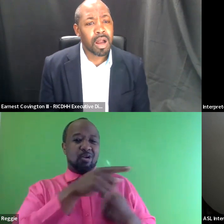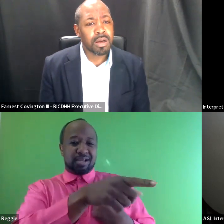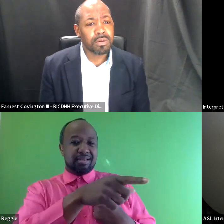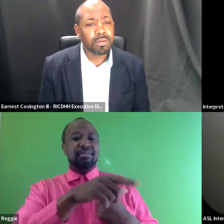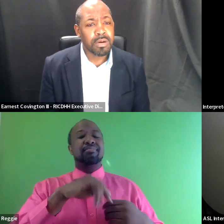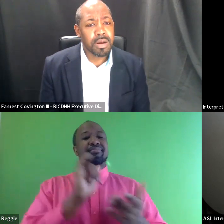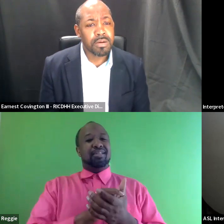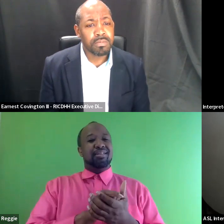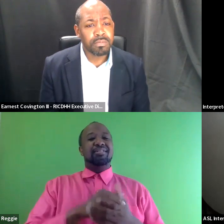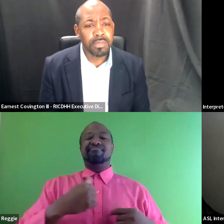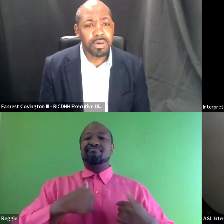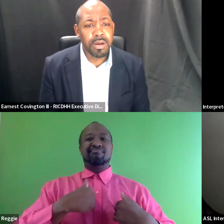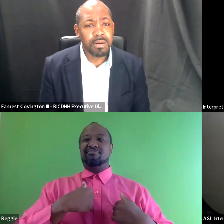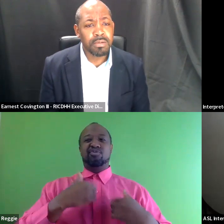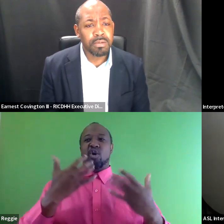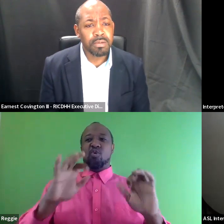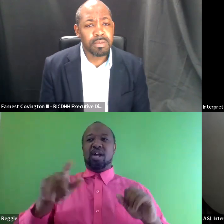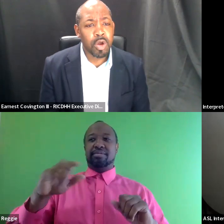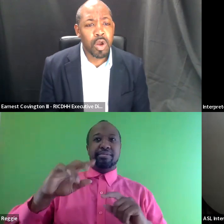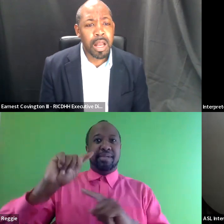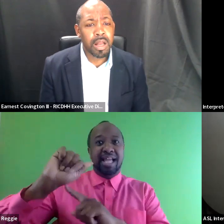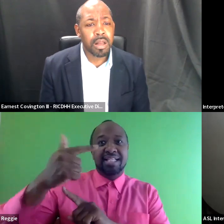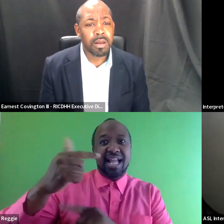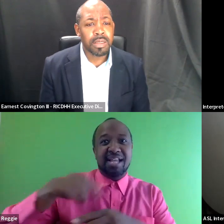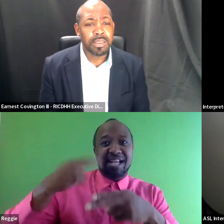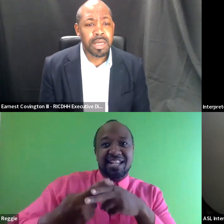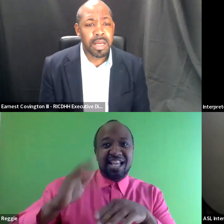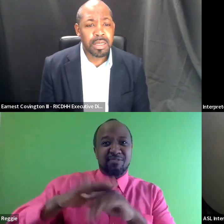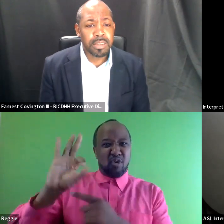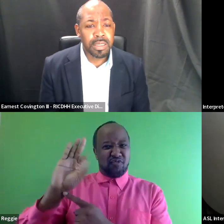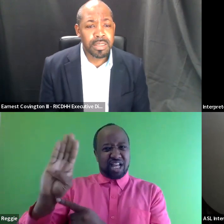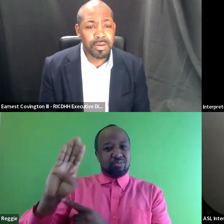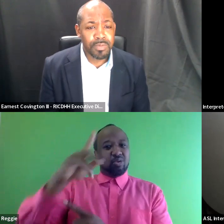that impact a lot. And I think it all stems from that.